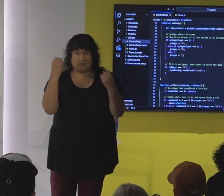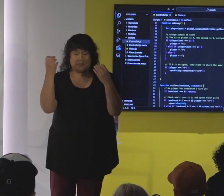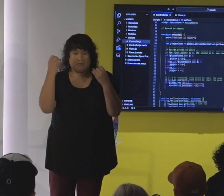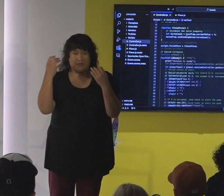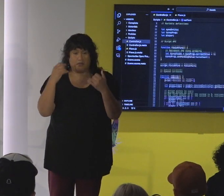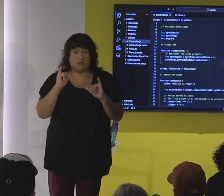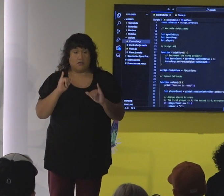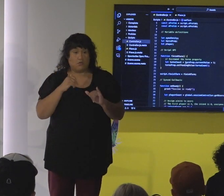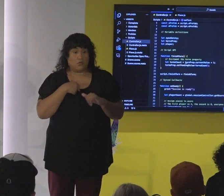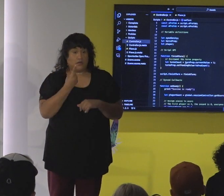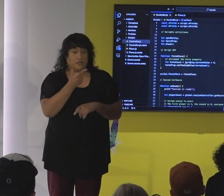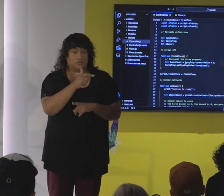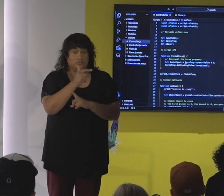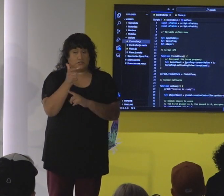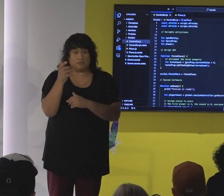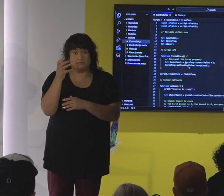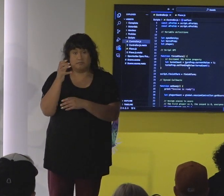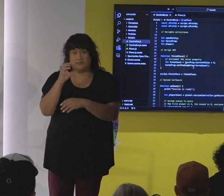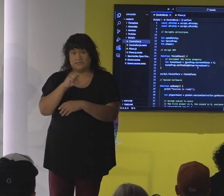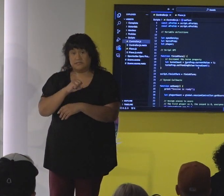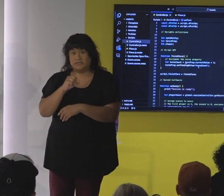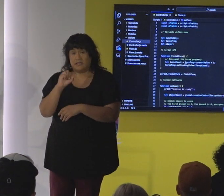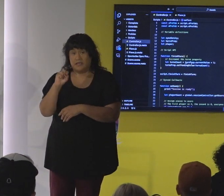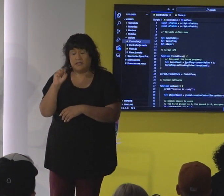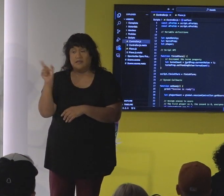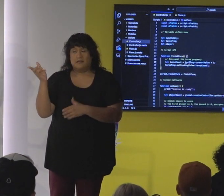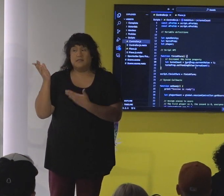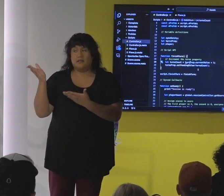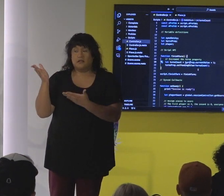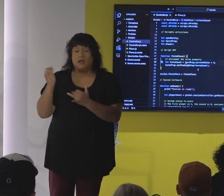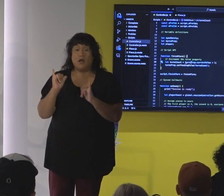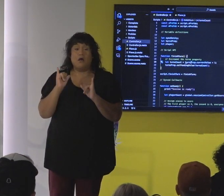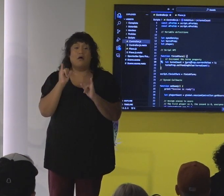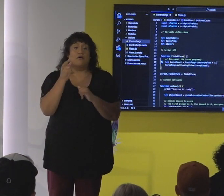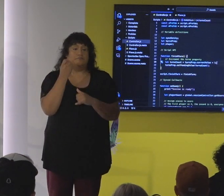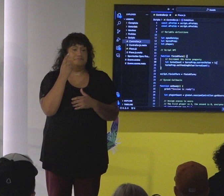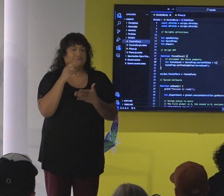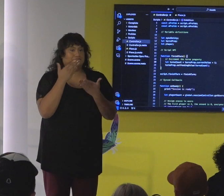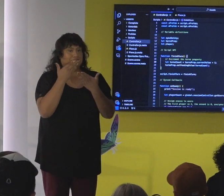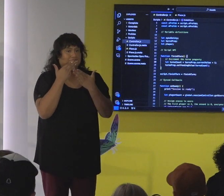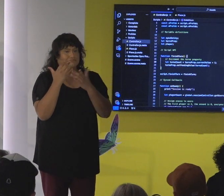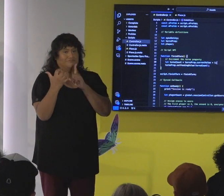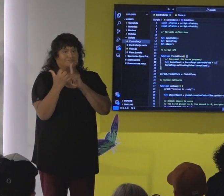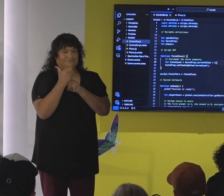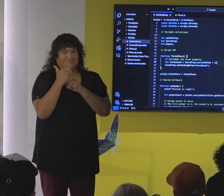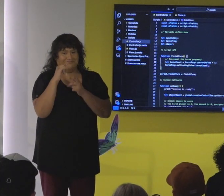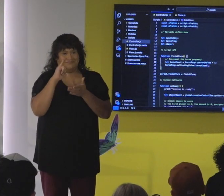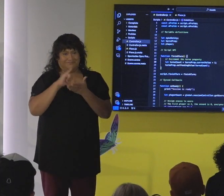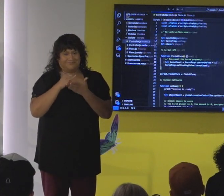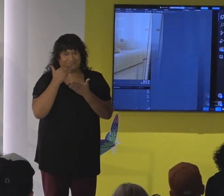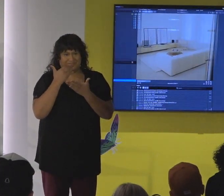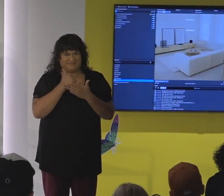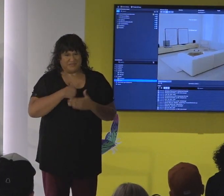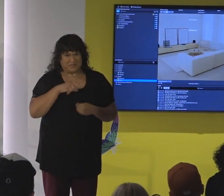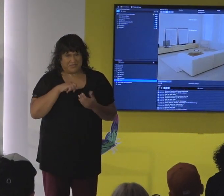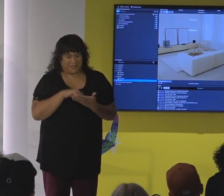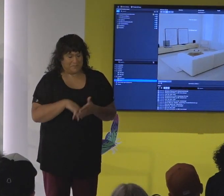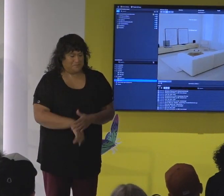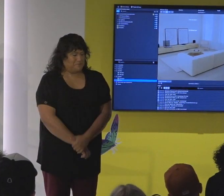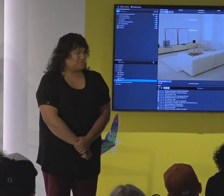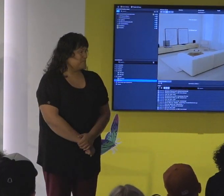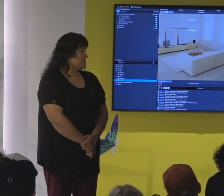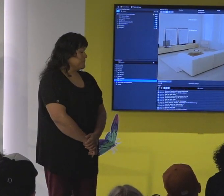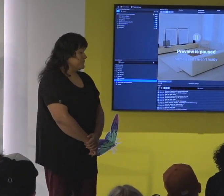the turns count is missing an S. Yeah, there. Turns, oh, thank you guys. You got my back.